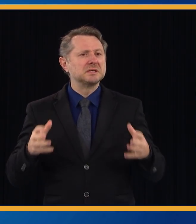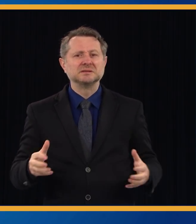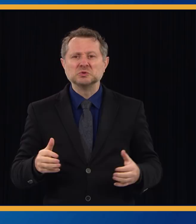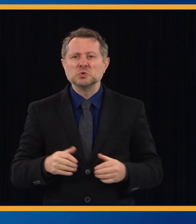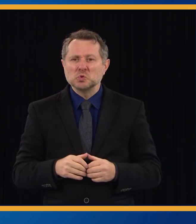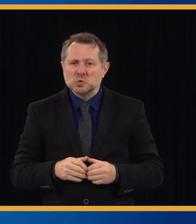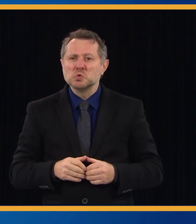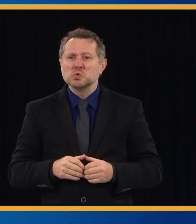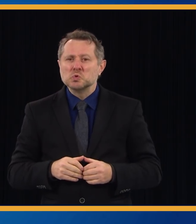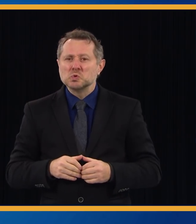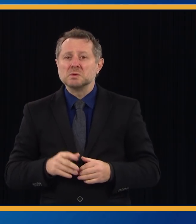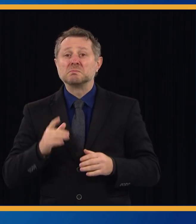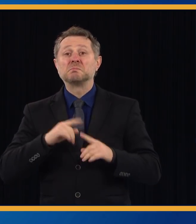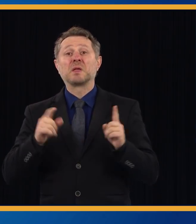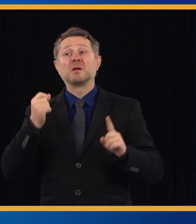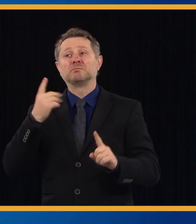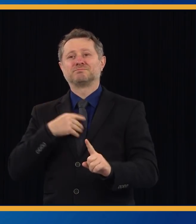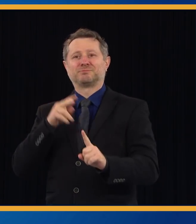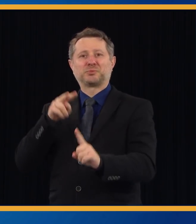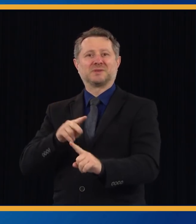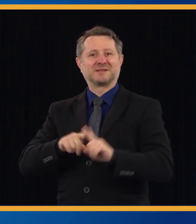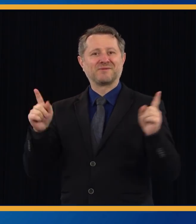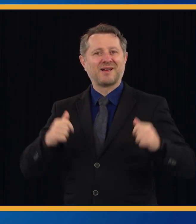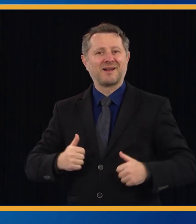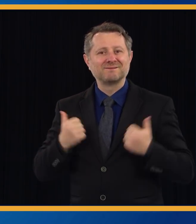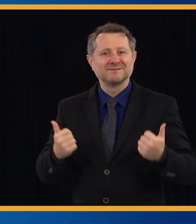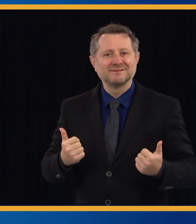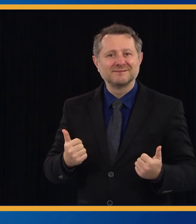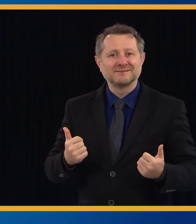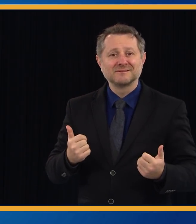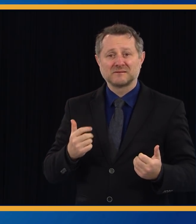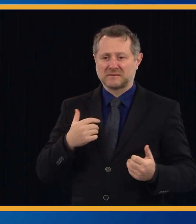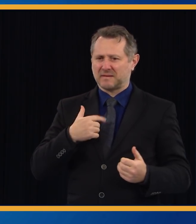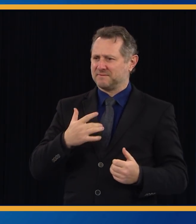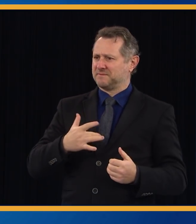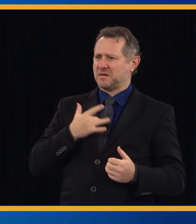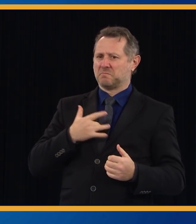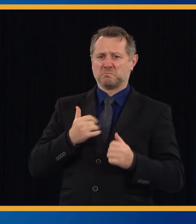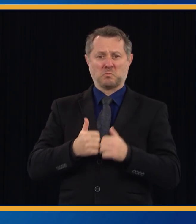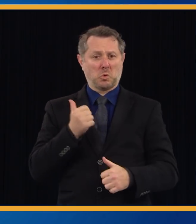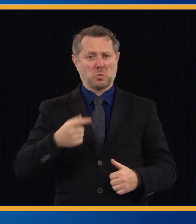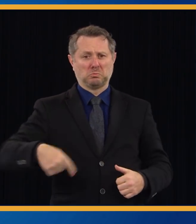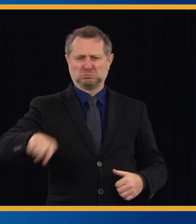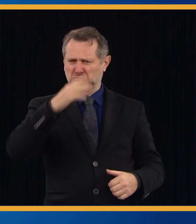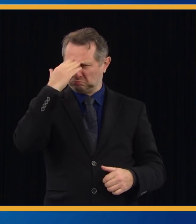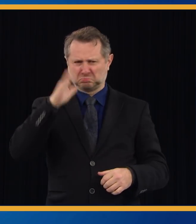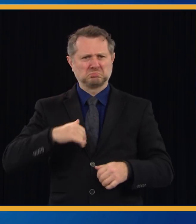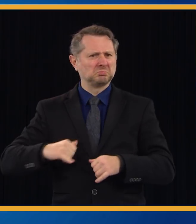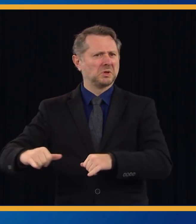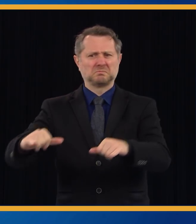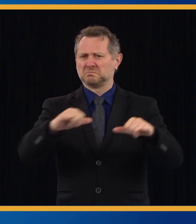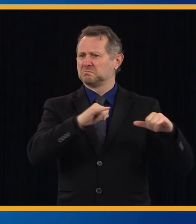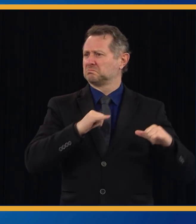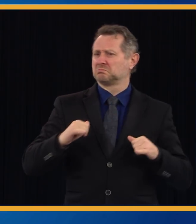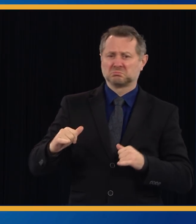see life differently. And I think that's true for most people. Okay, after that